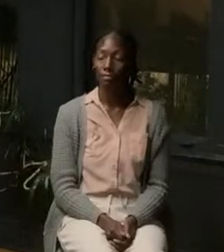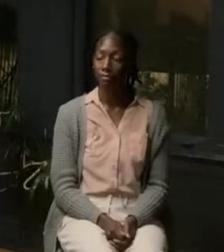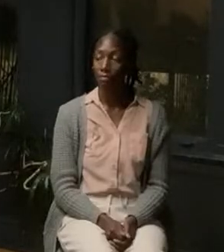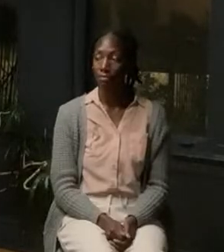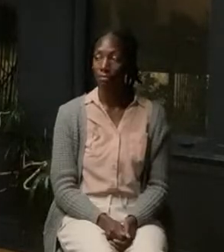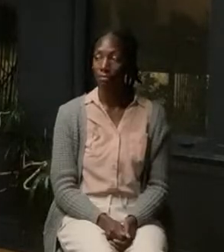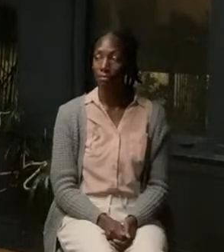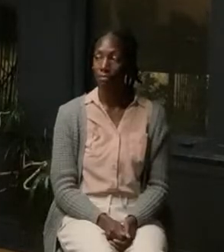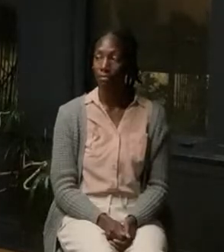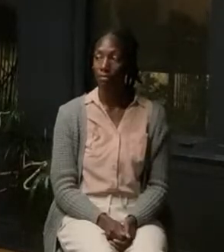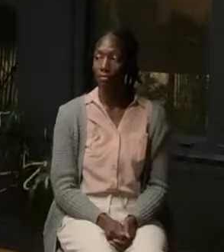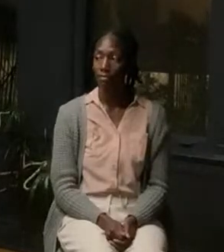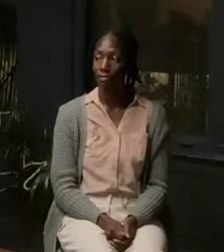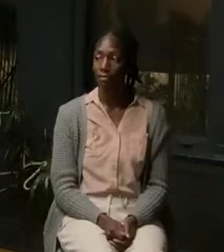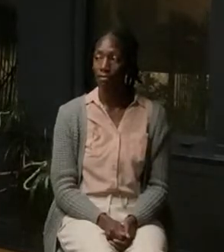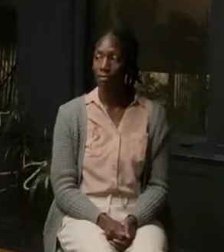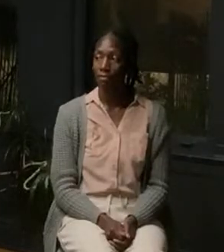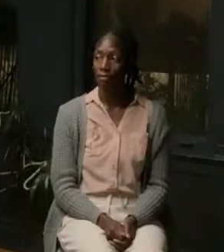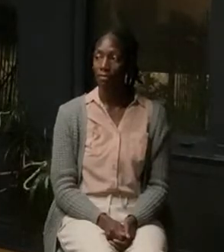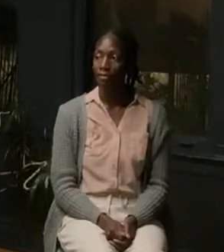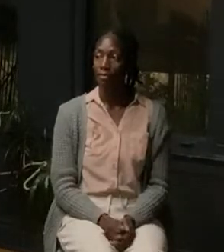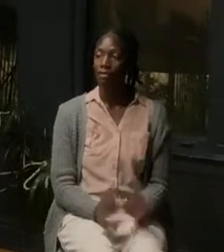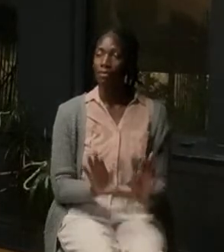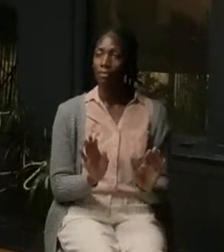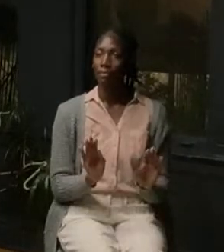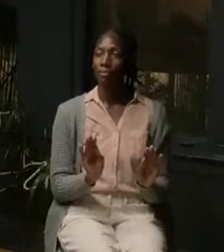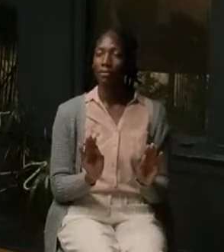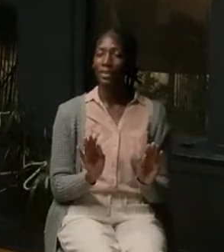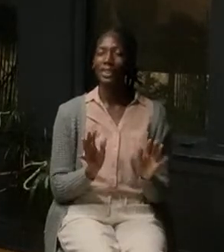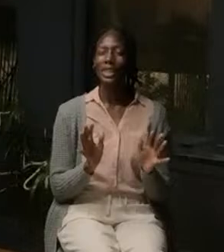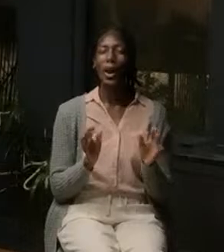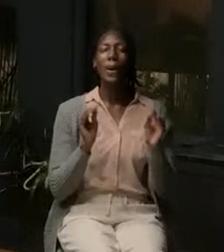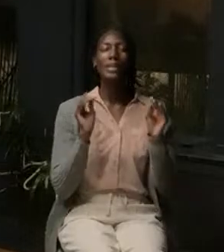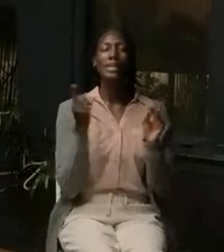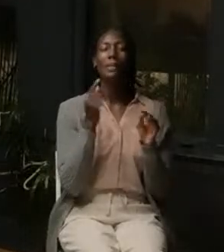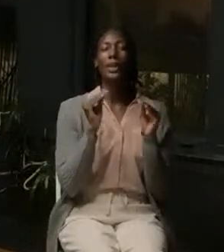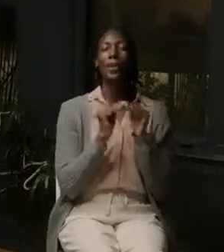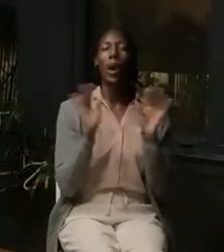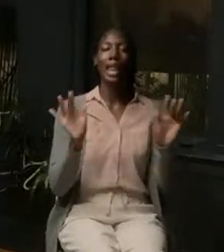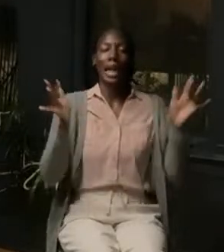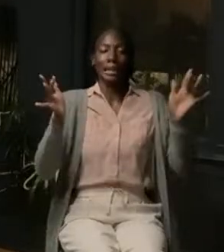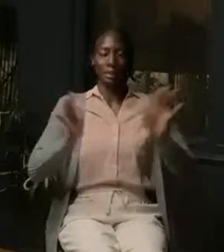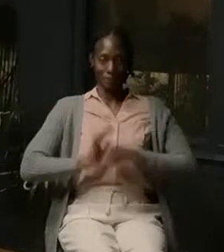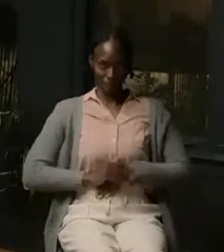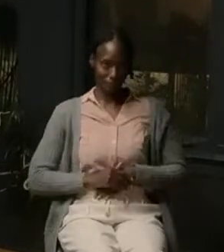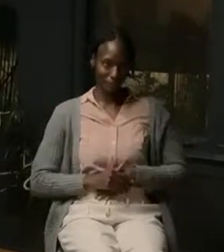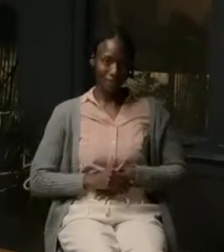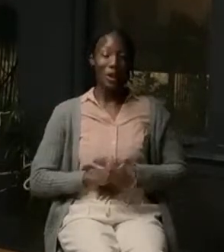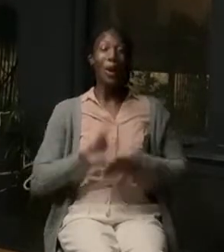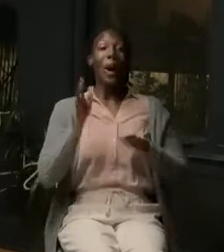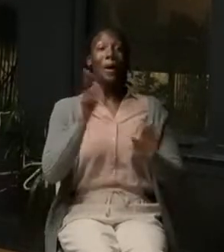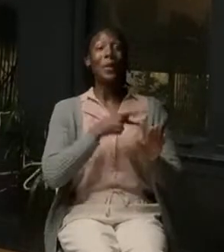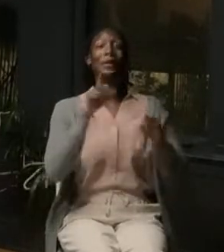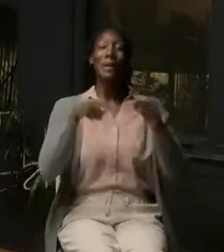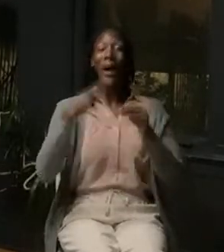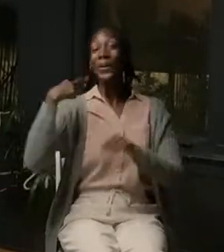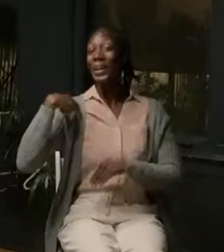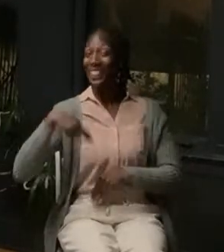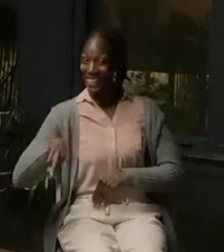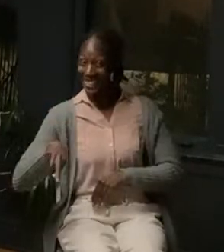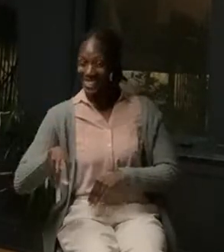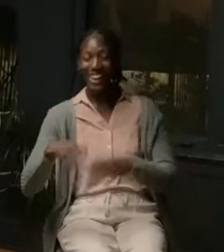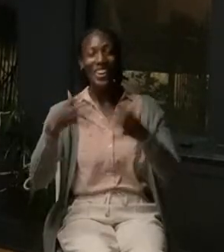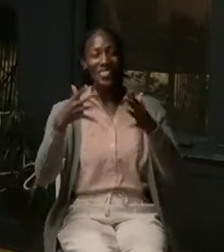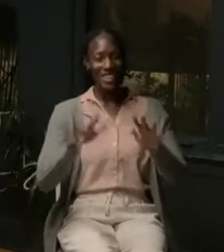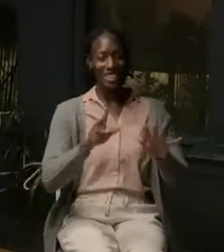I want to make sure. Let's end light, yes? So, a poem about religion, and then a